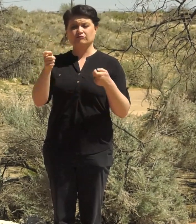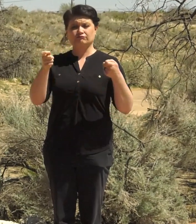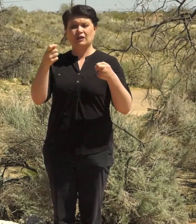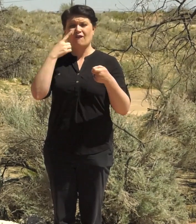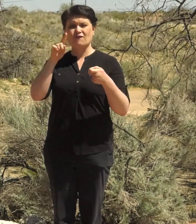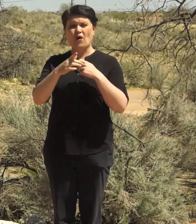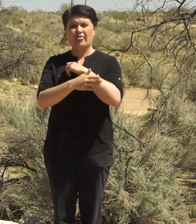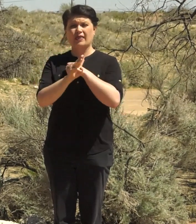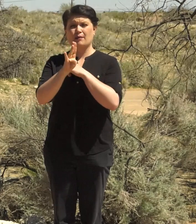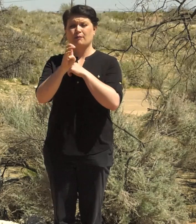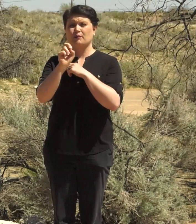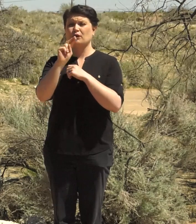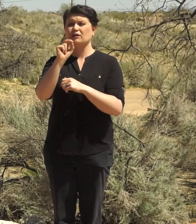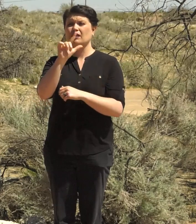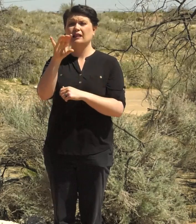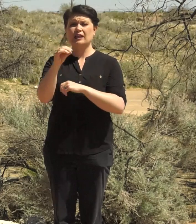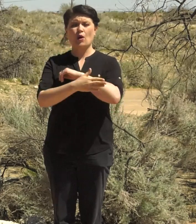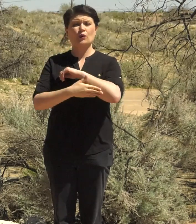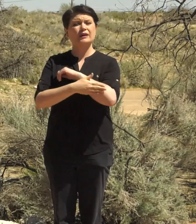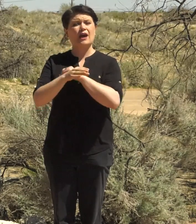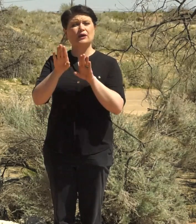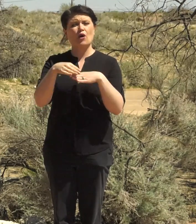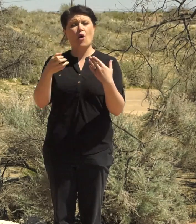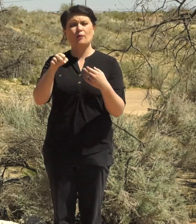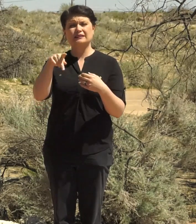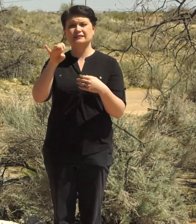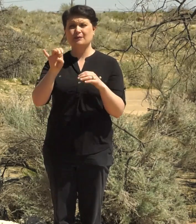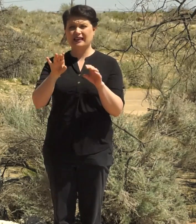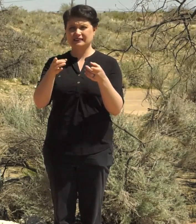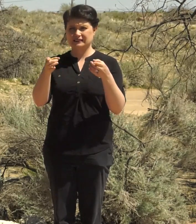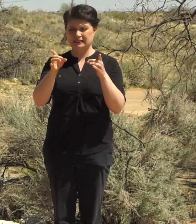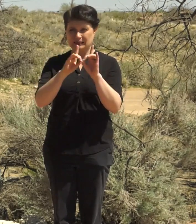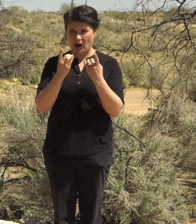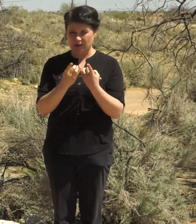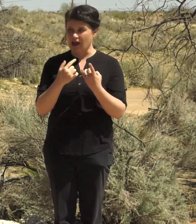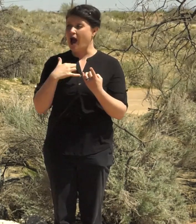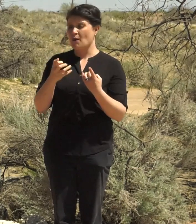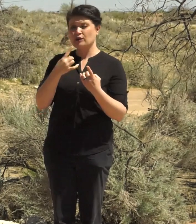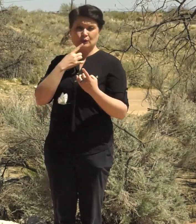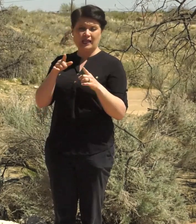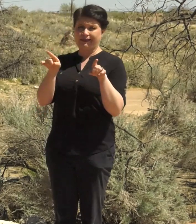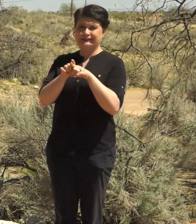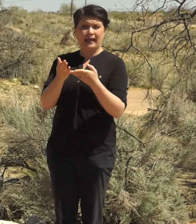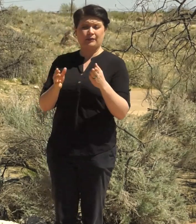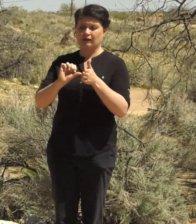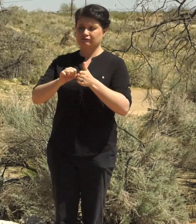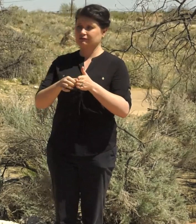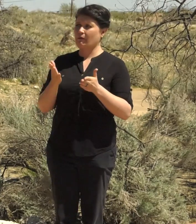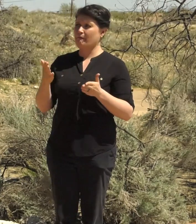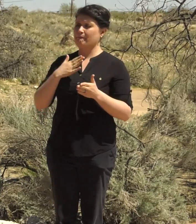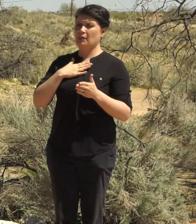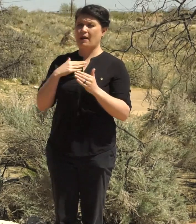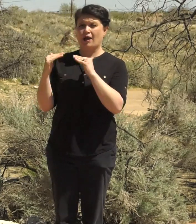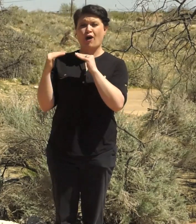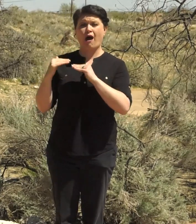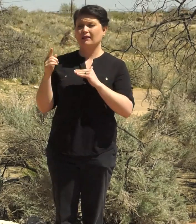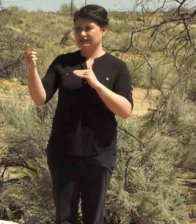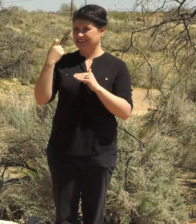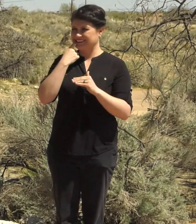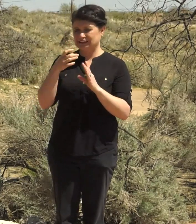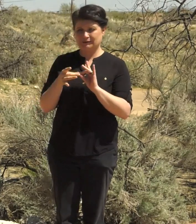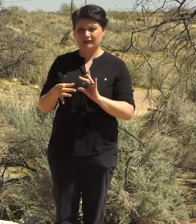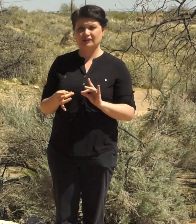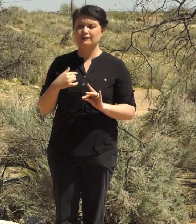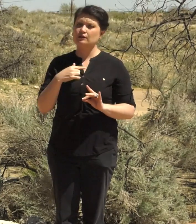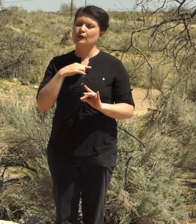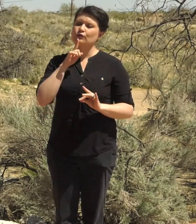Recreation, and Open Space Department. I want to echo what my colleagues have stated. We are so